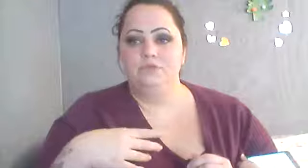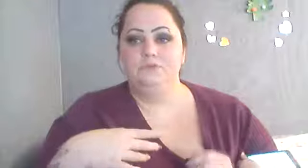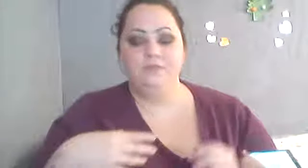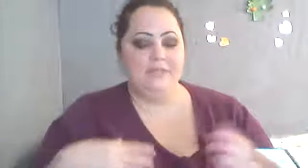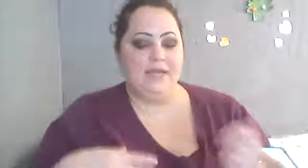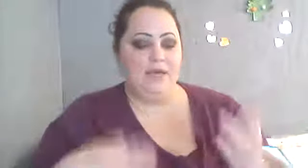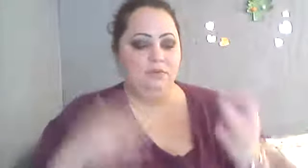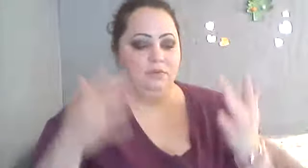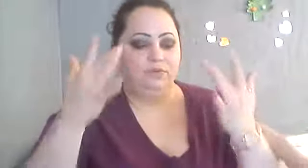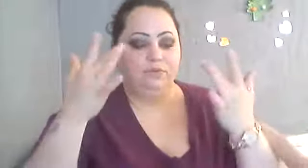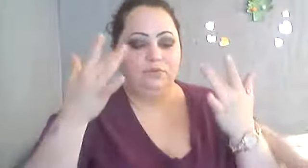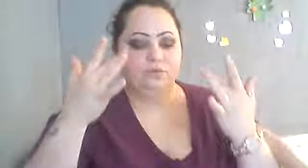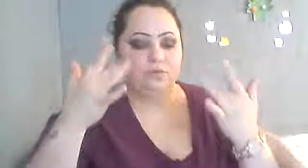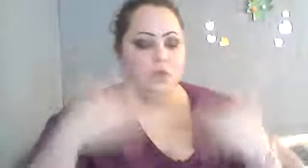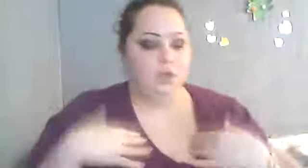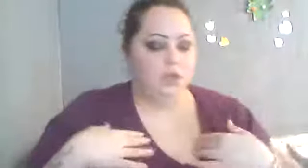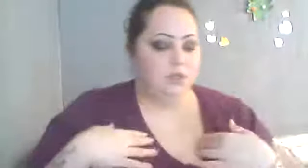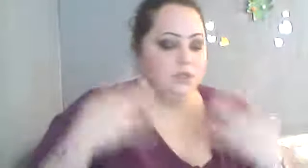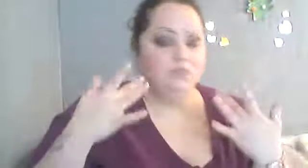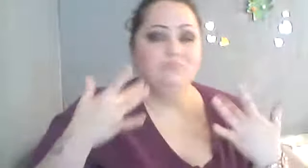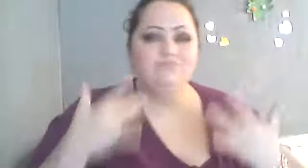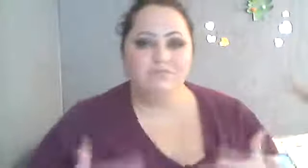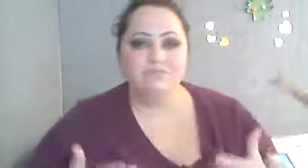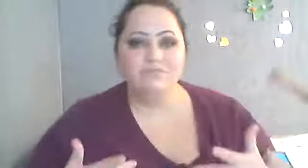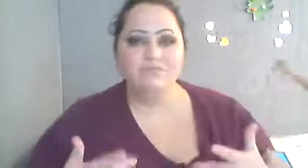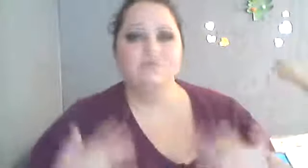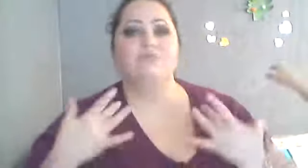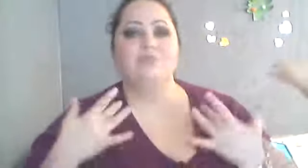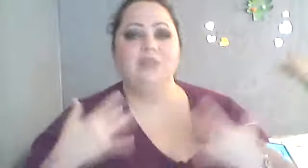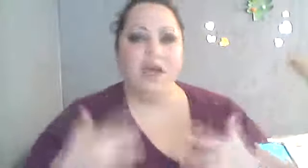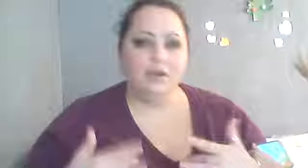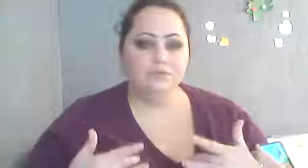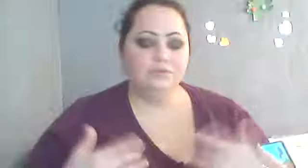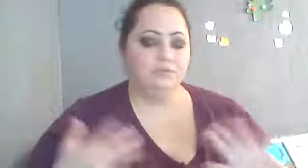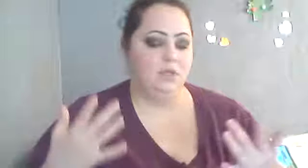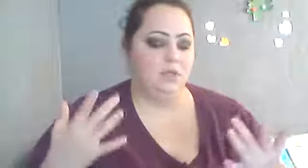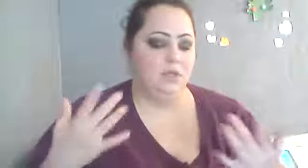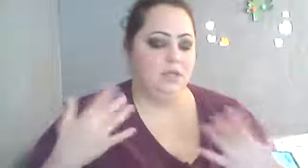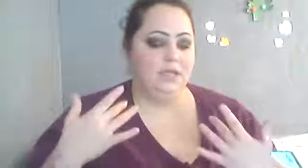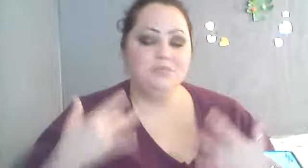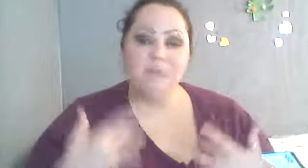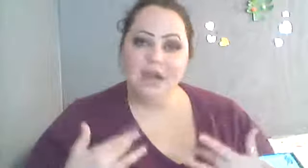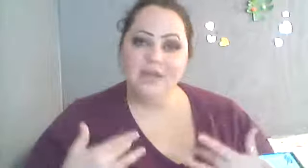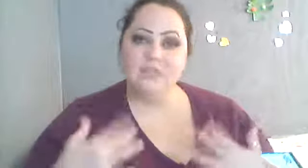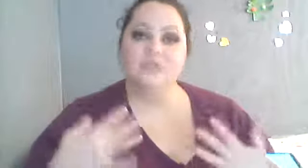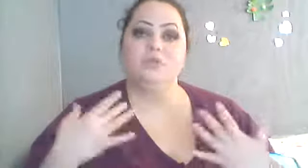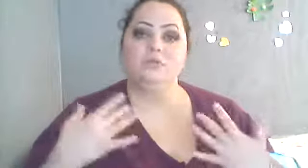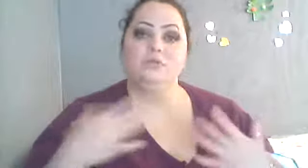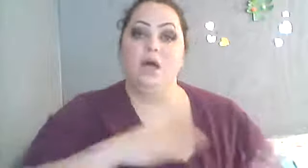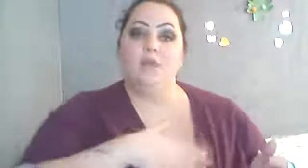feel down. So to feel down, depressed, or